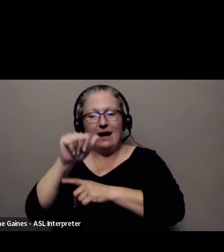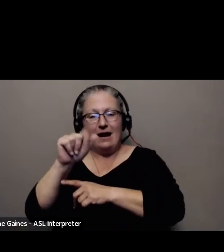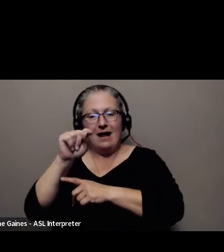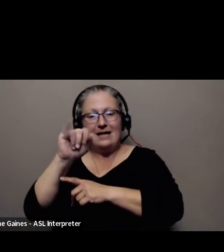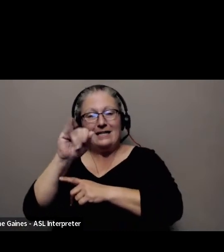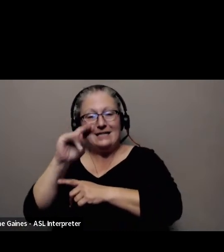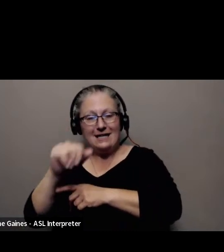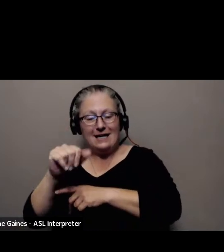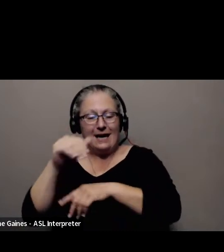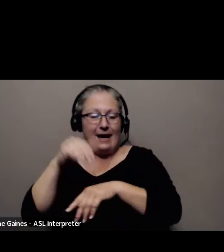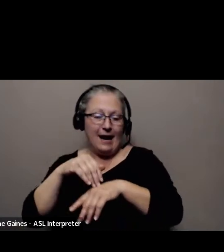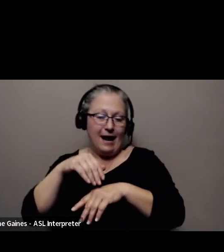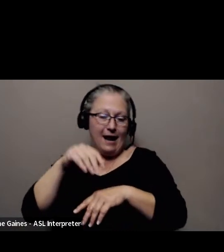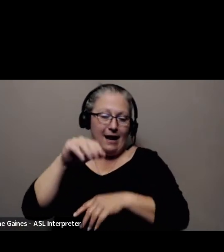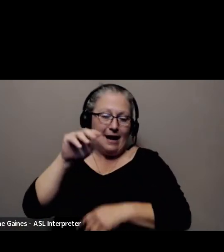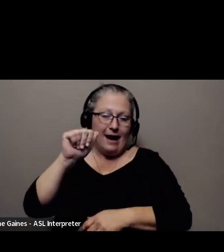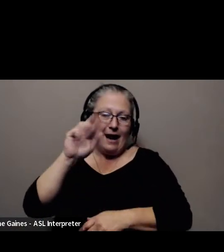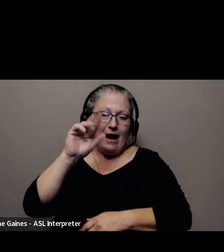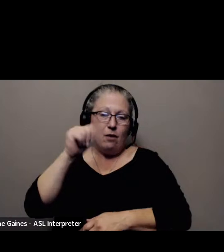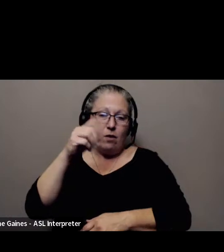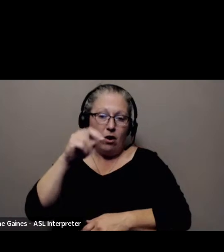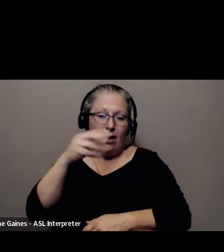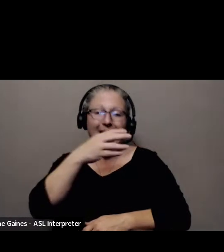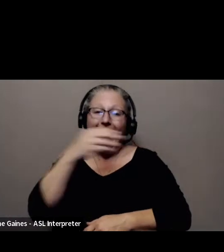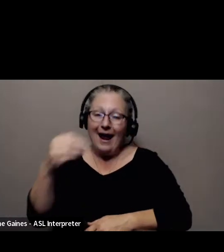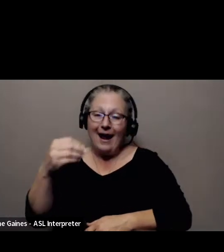at Aragon and at